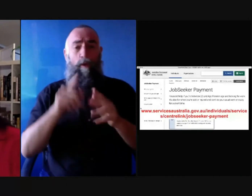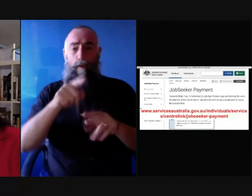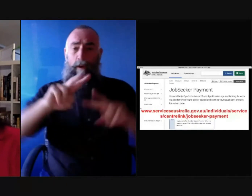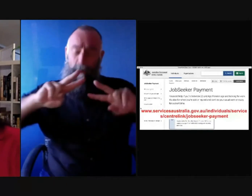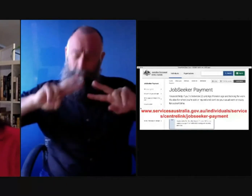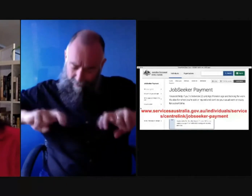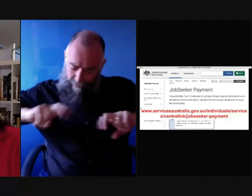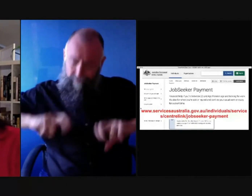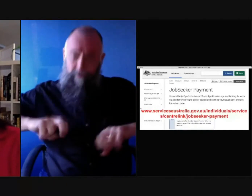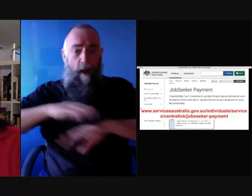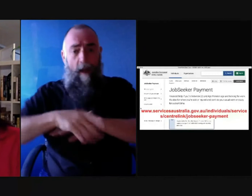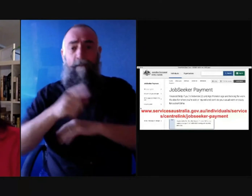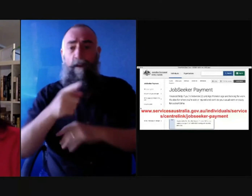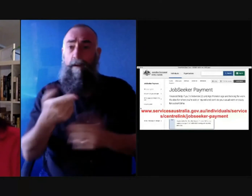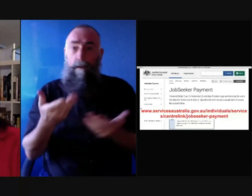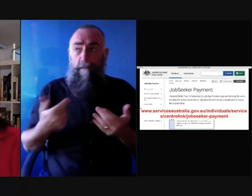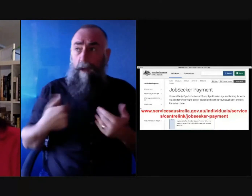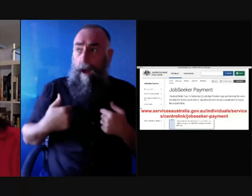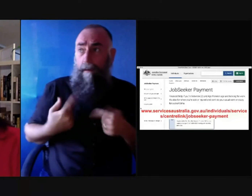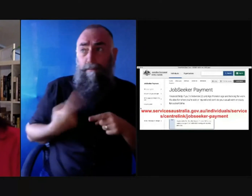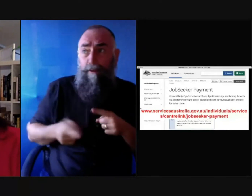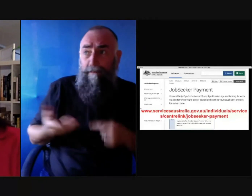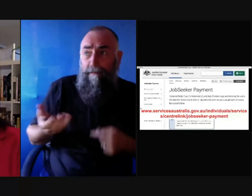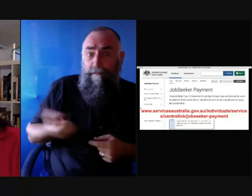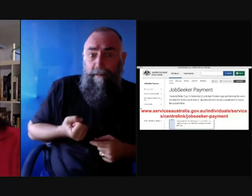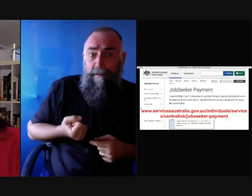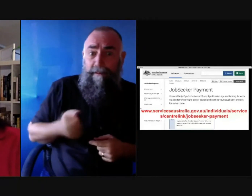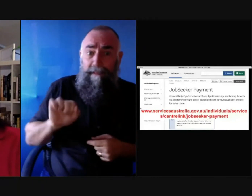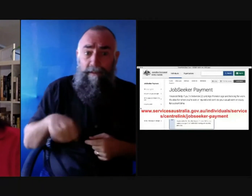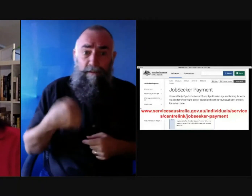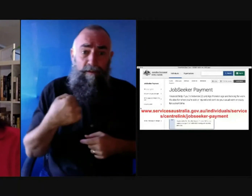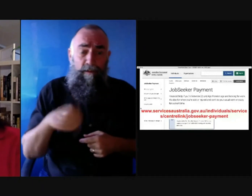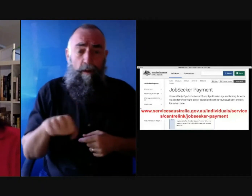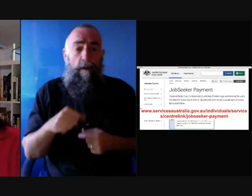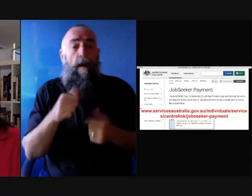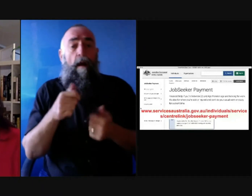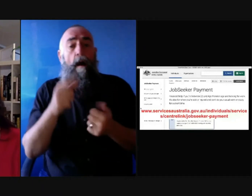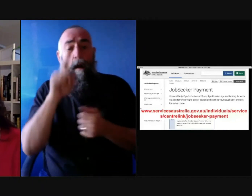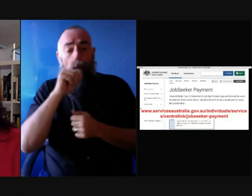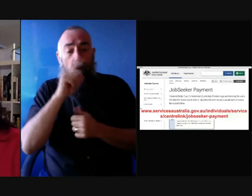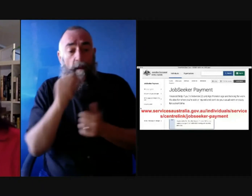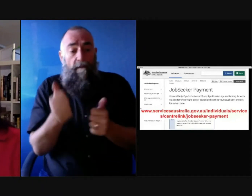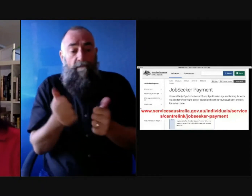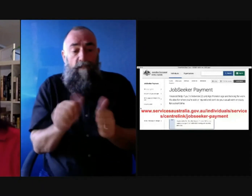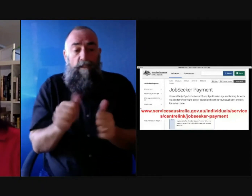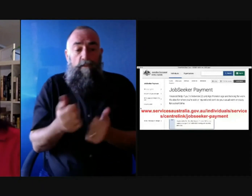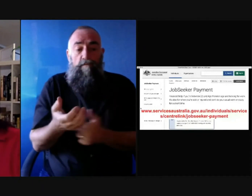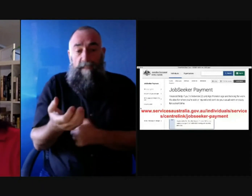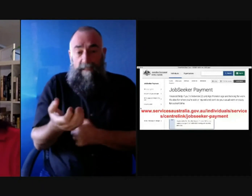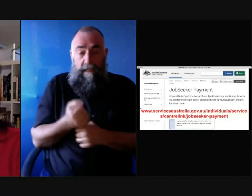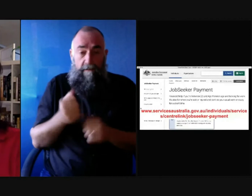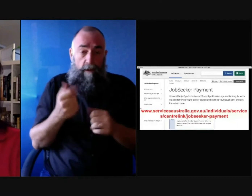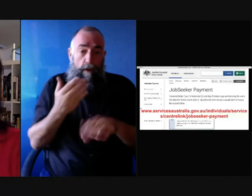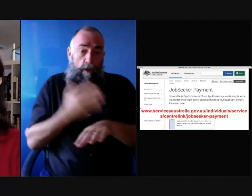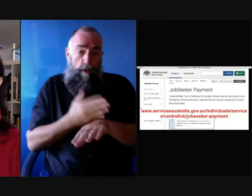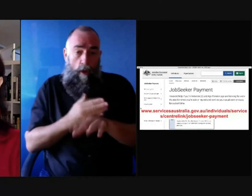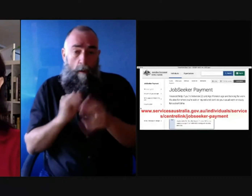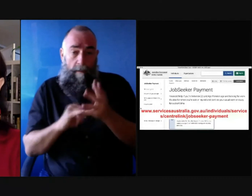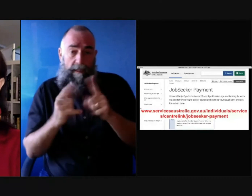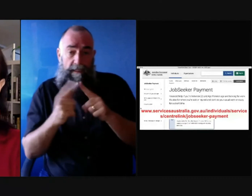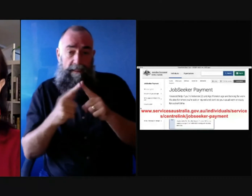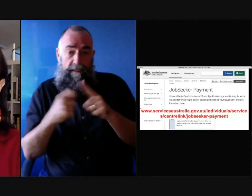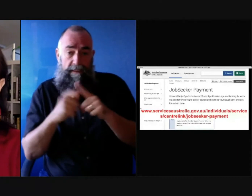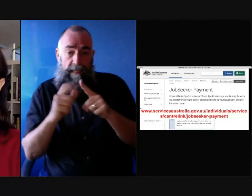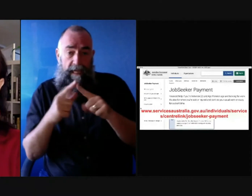you are eligible. Some people have already received their first Job Seeker payment, and it was less than they